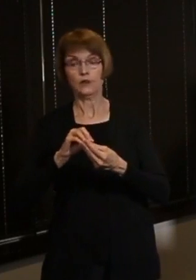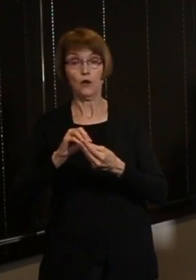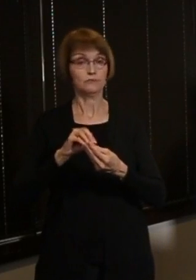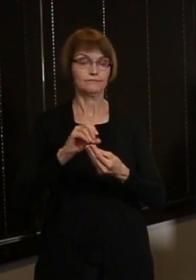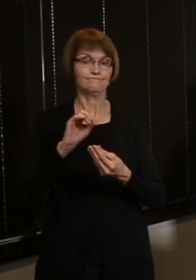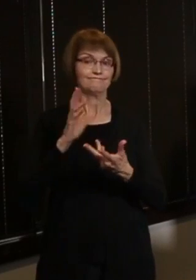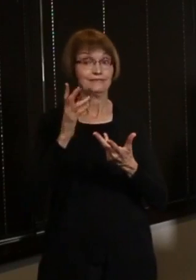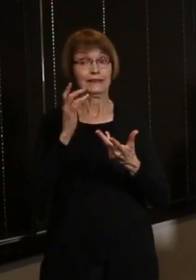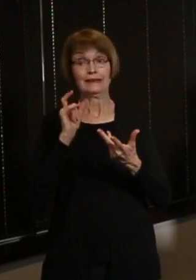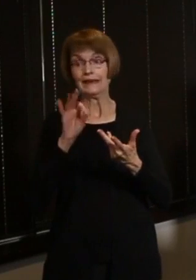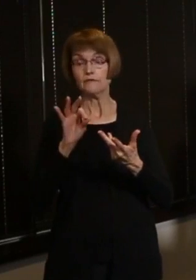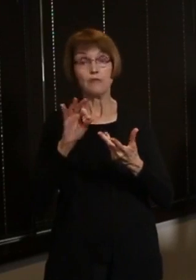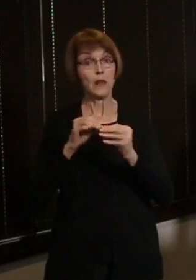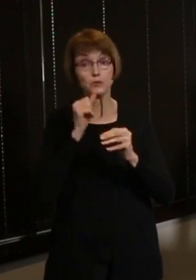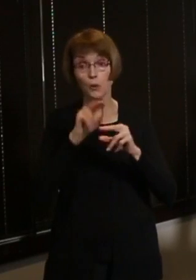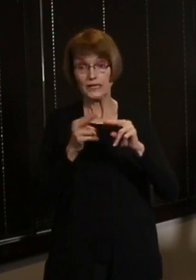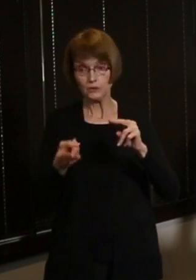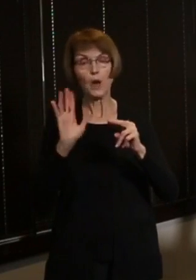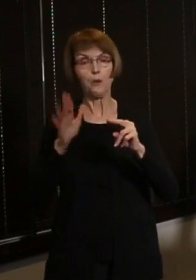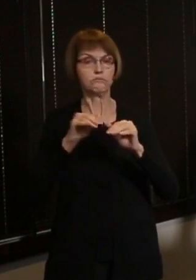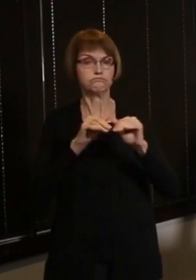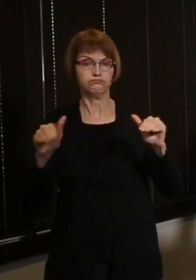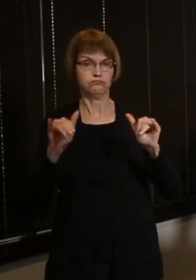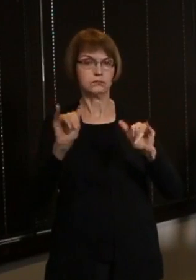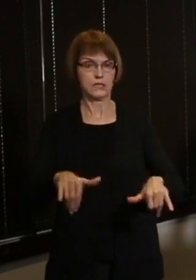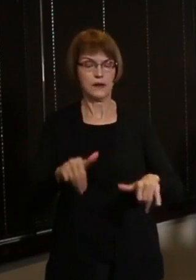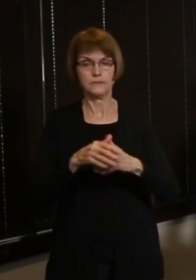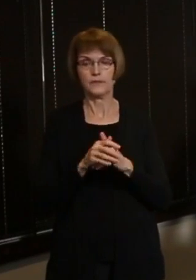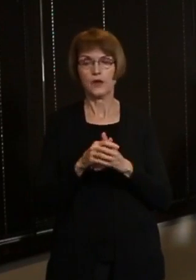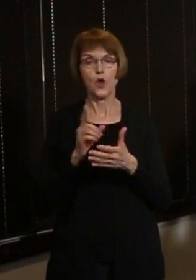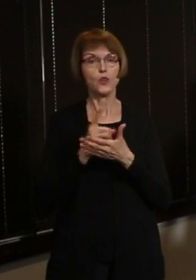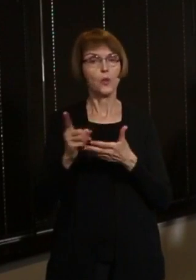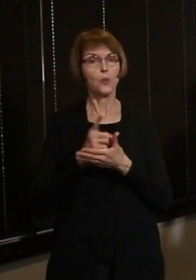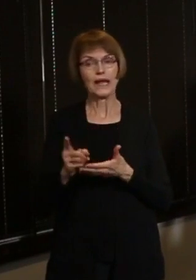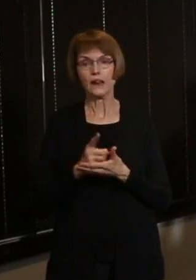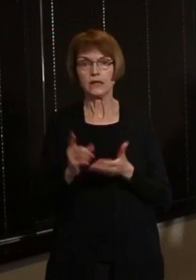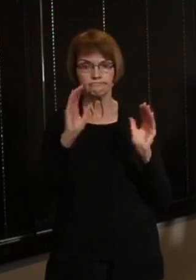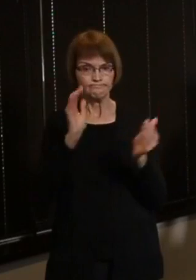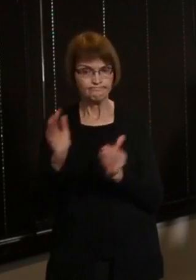stay the same. And then our weekly change of reported